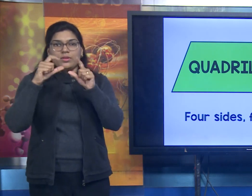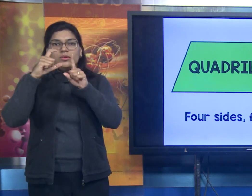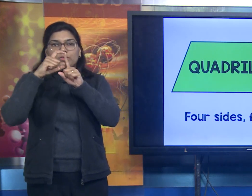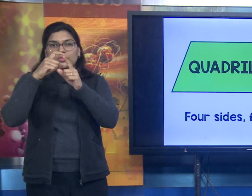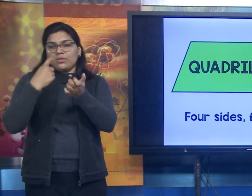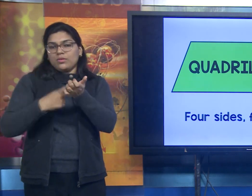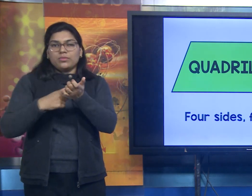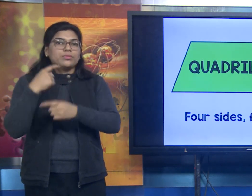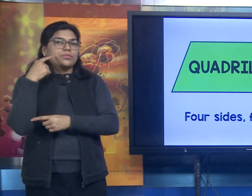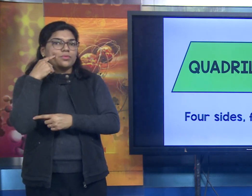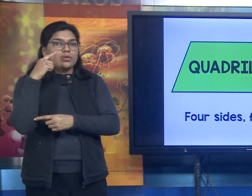Quadrilateral.